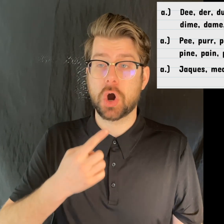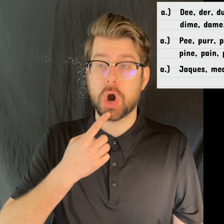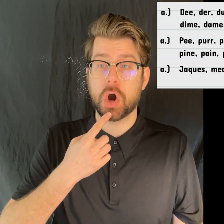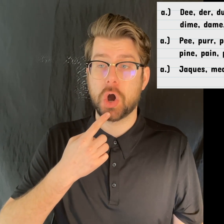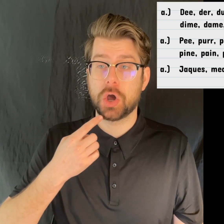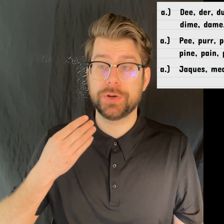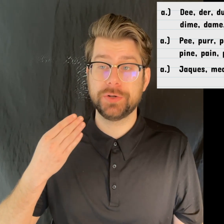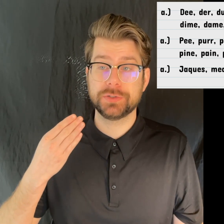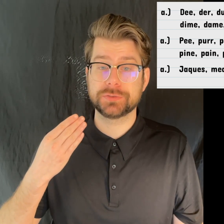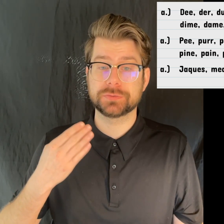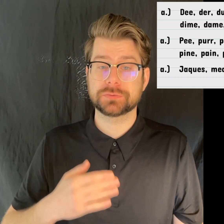dawn,